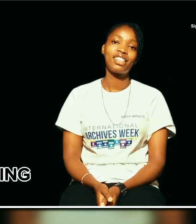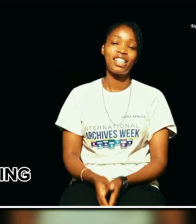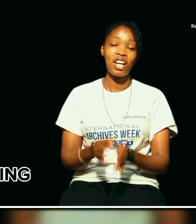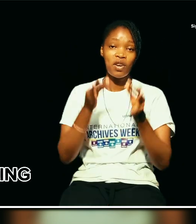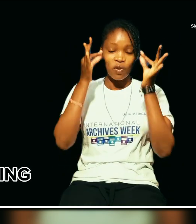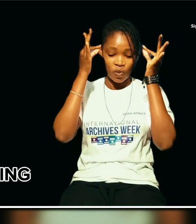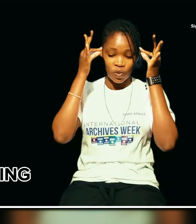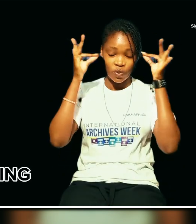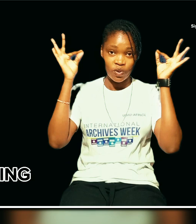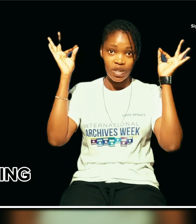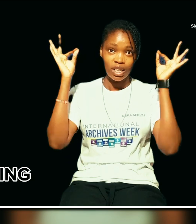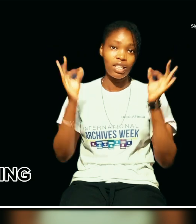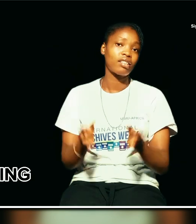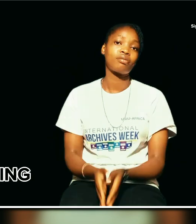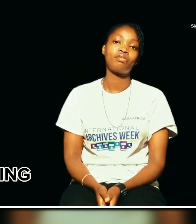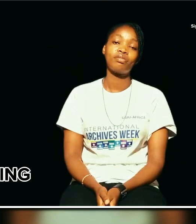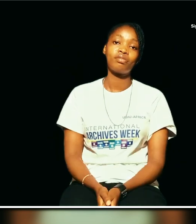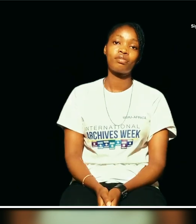wedding,